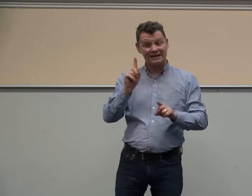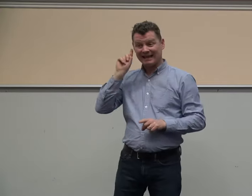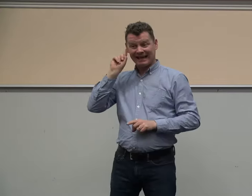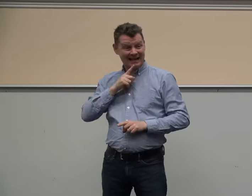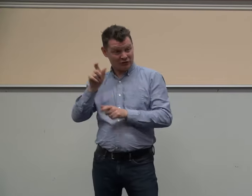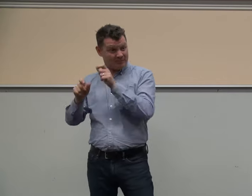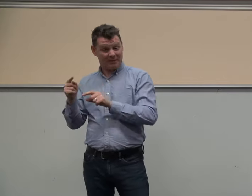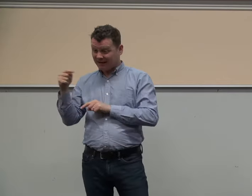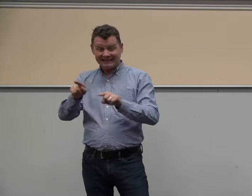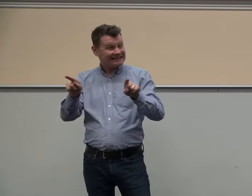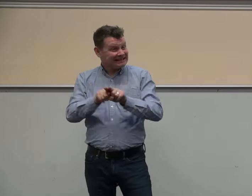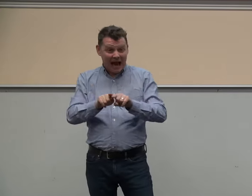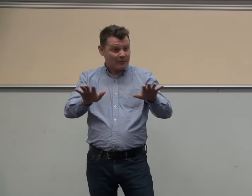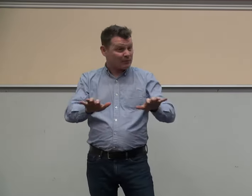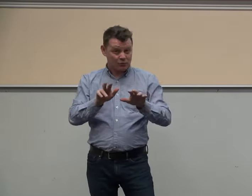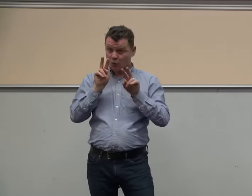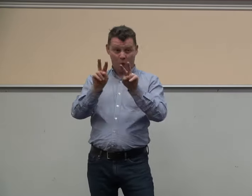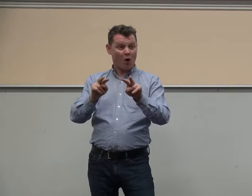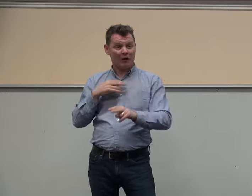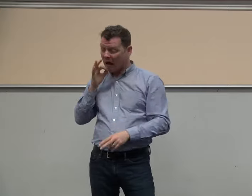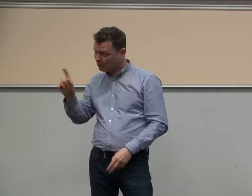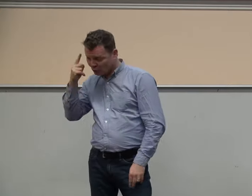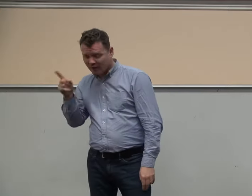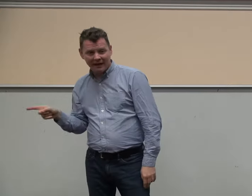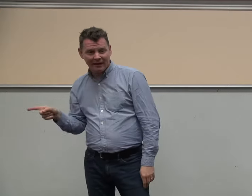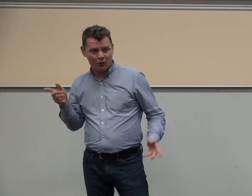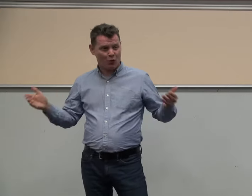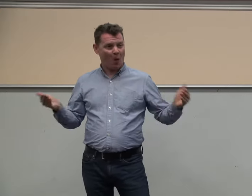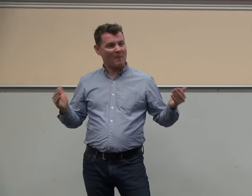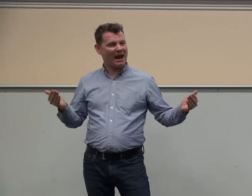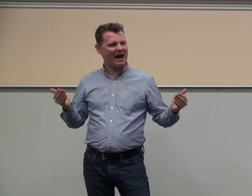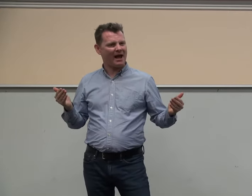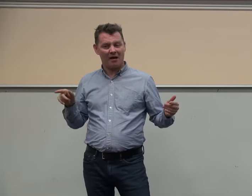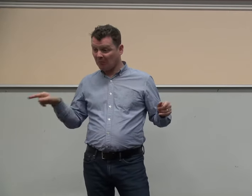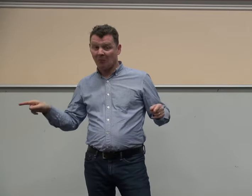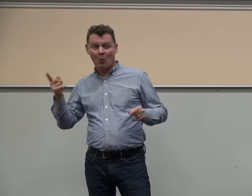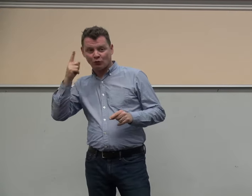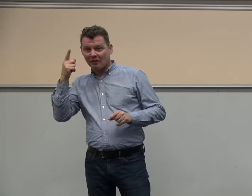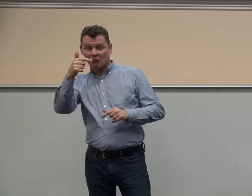the same show, so I can make some comparisons and see what hearing people had to say about some of the issues.